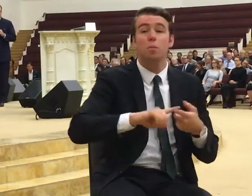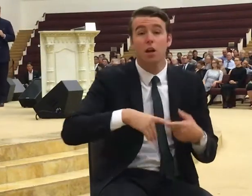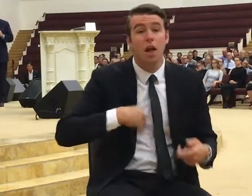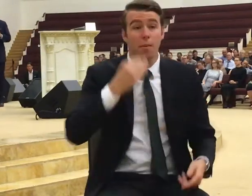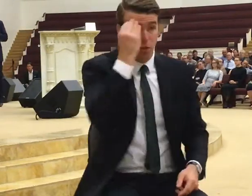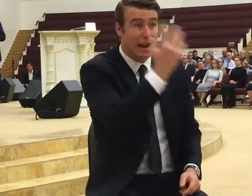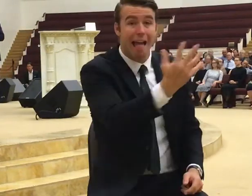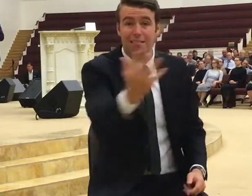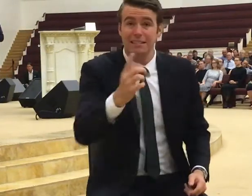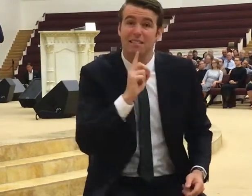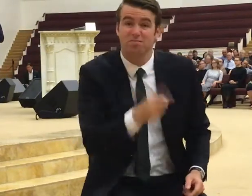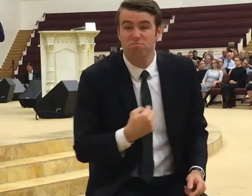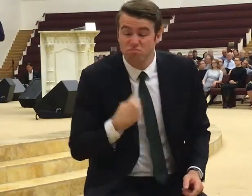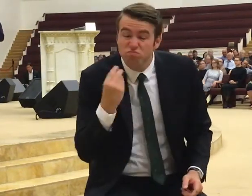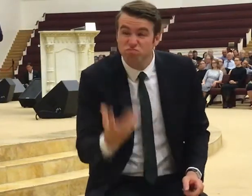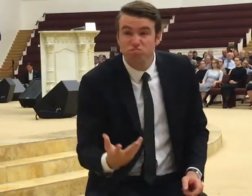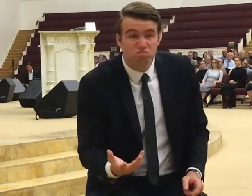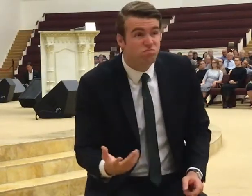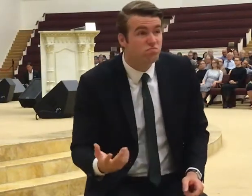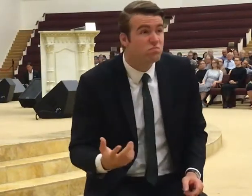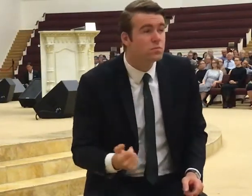reality.